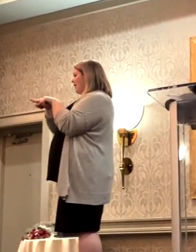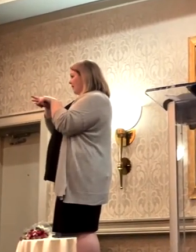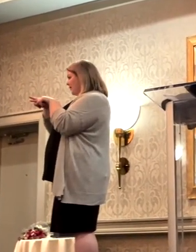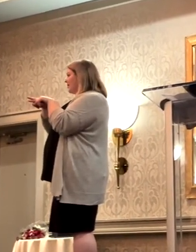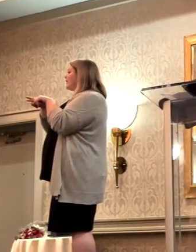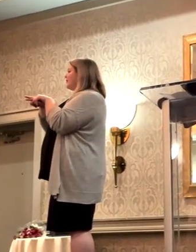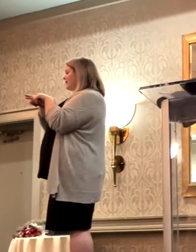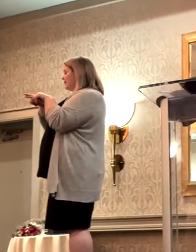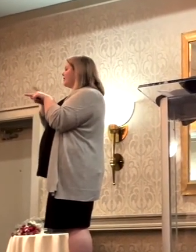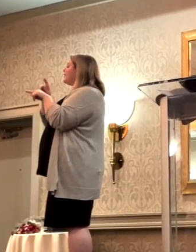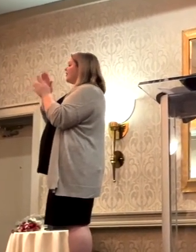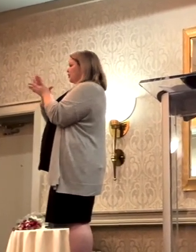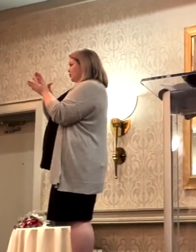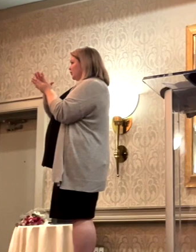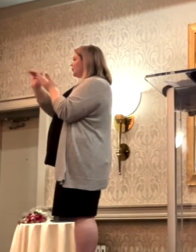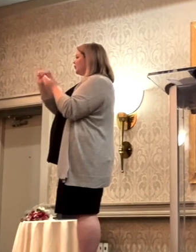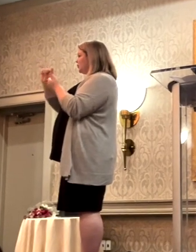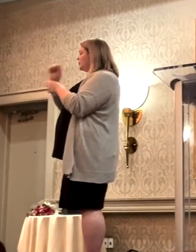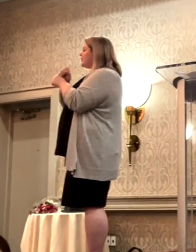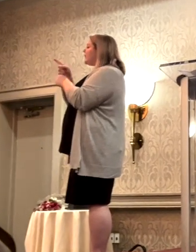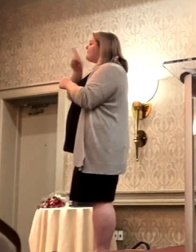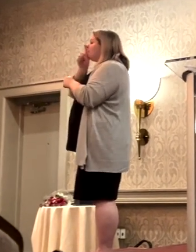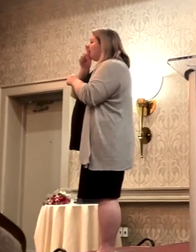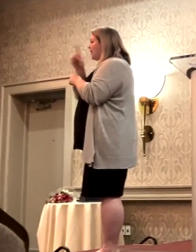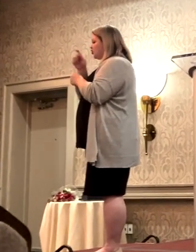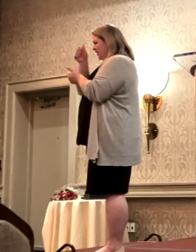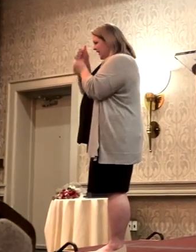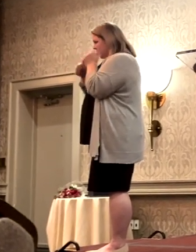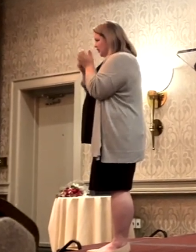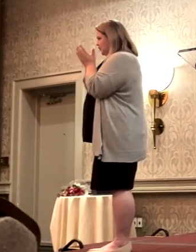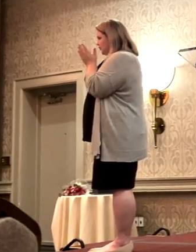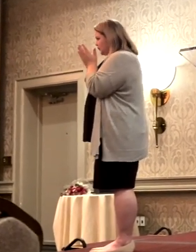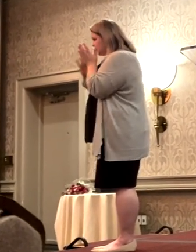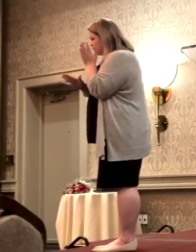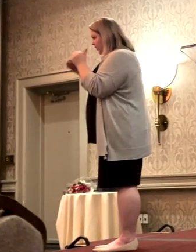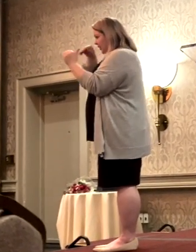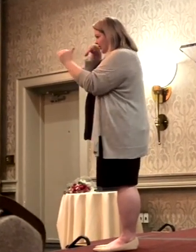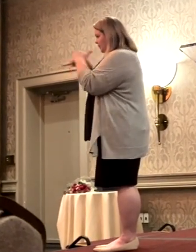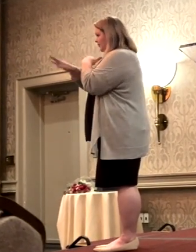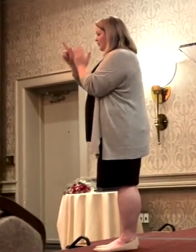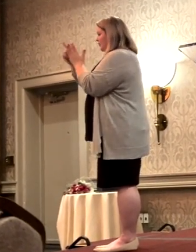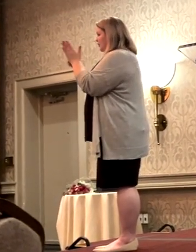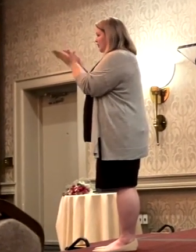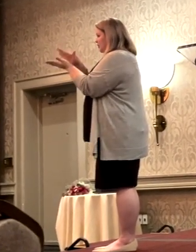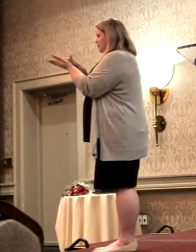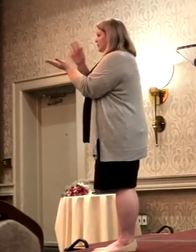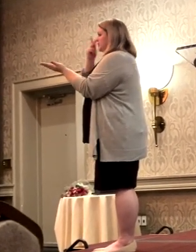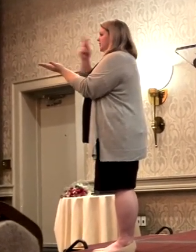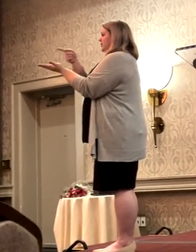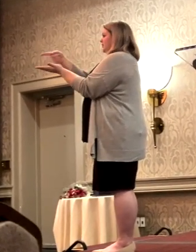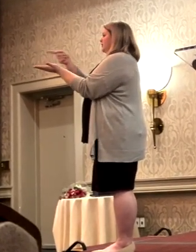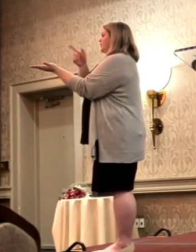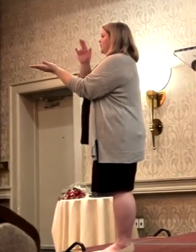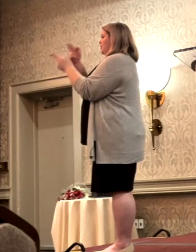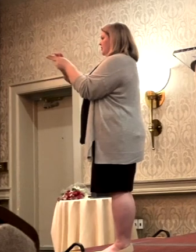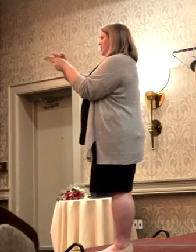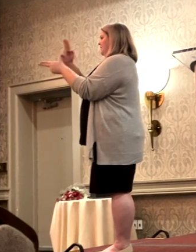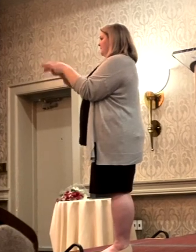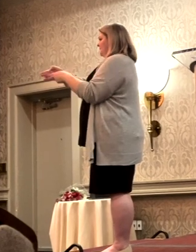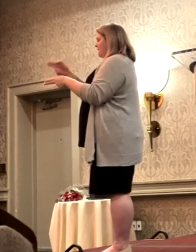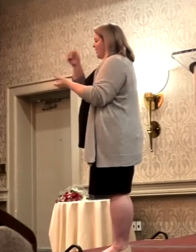that ensures that virtually every student who enters the law school building sees it every